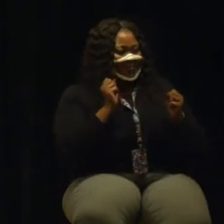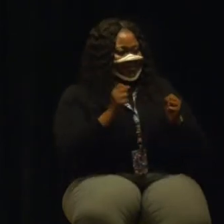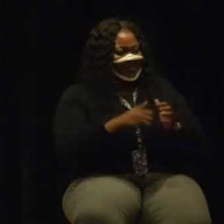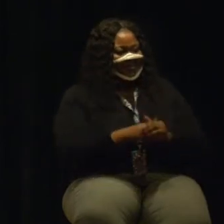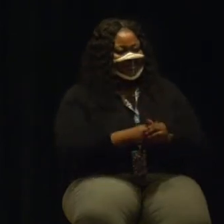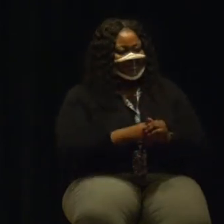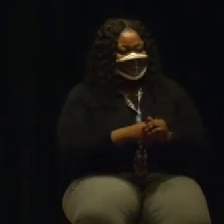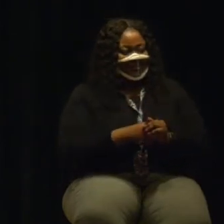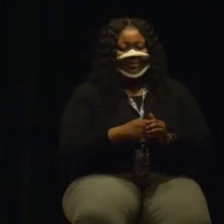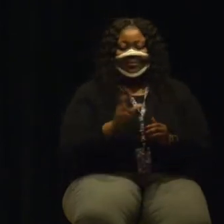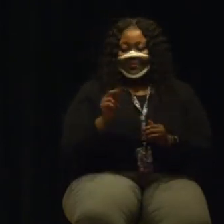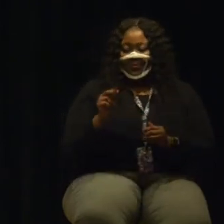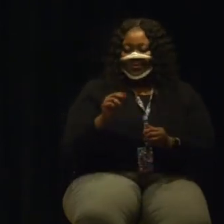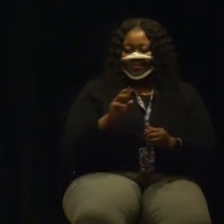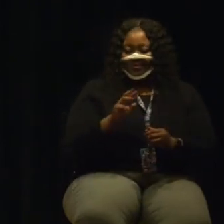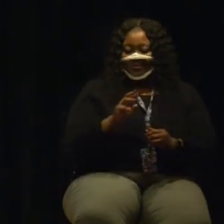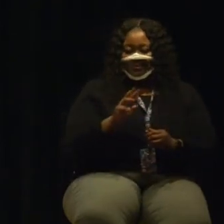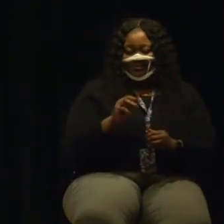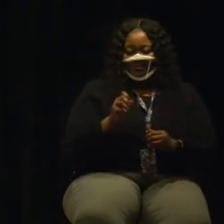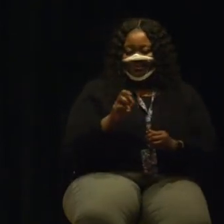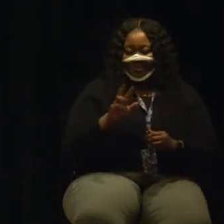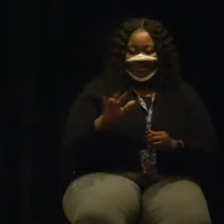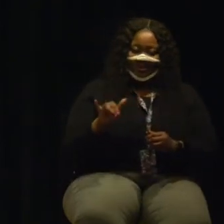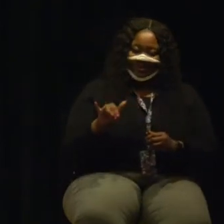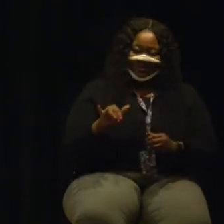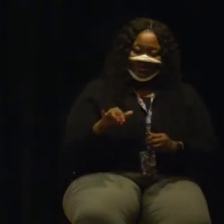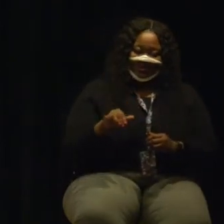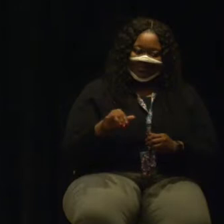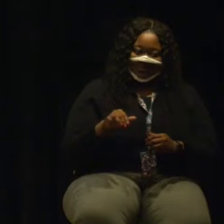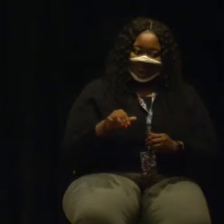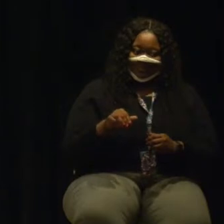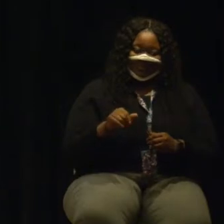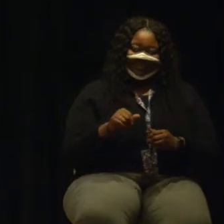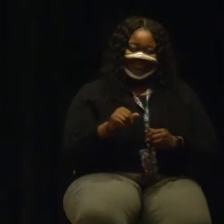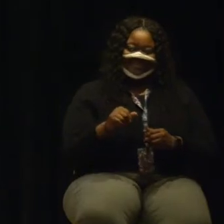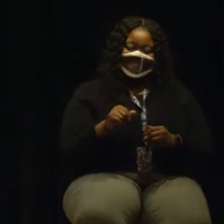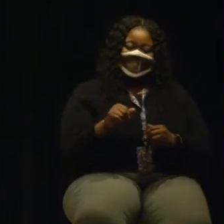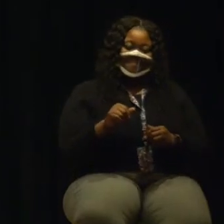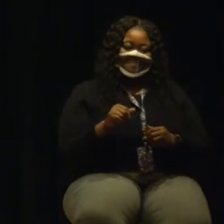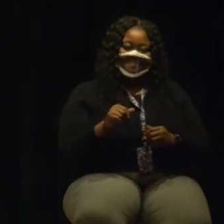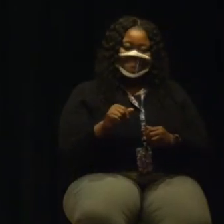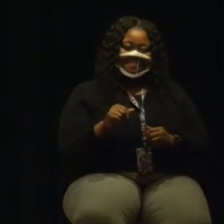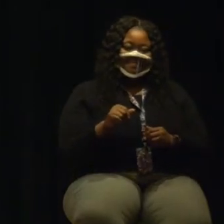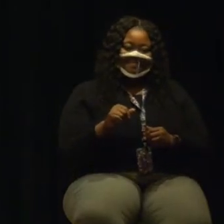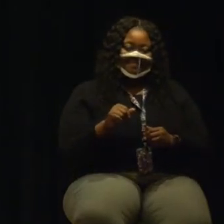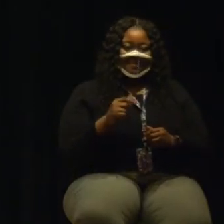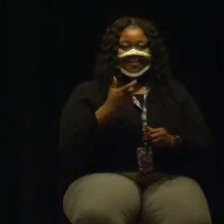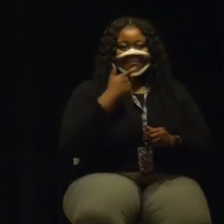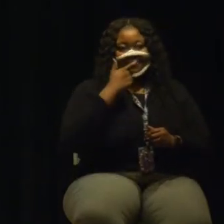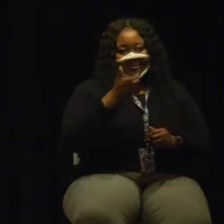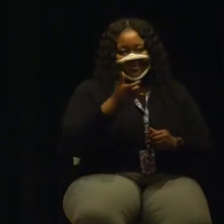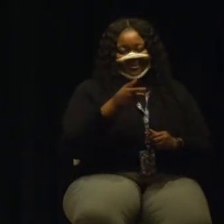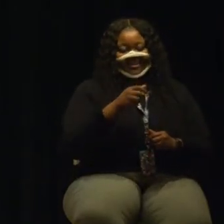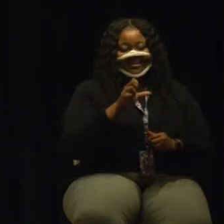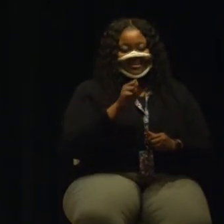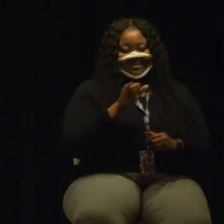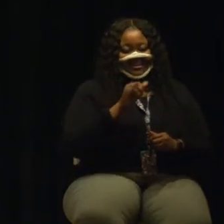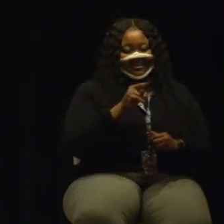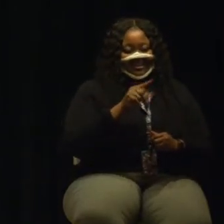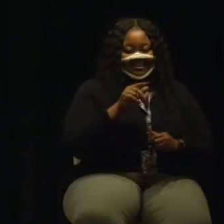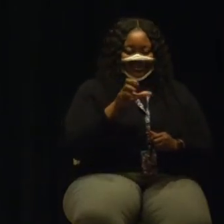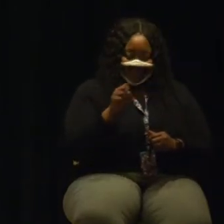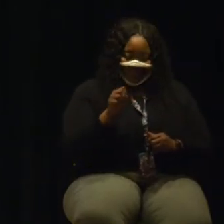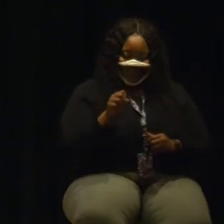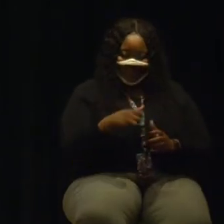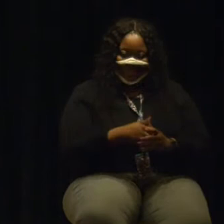Mary Shebist, she won. But Jean Yang's book, Boxers and Saints, which a really beautiful graphic novel, was a finalist too. A